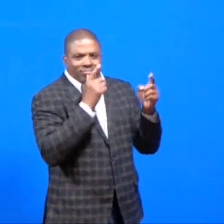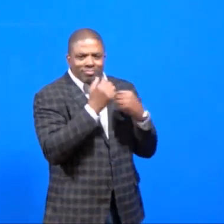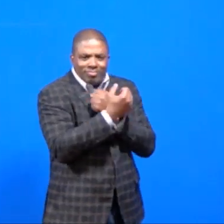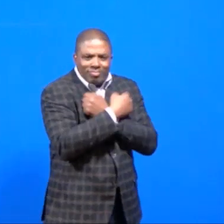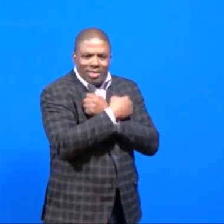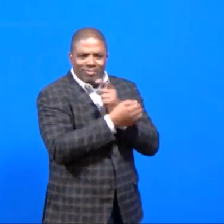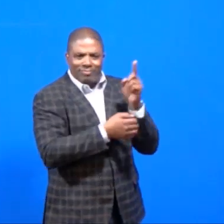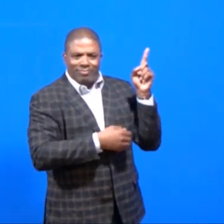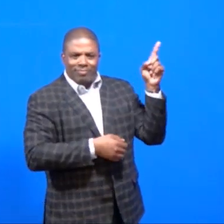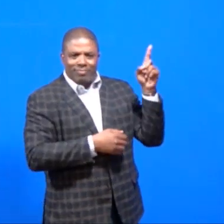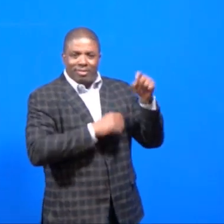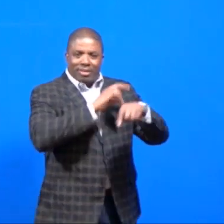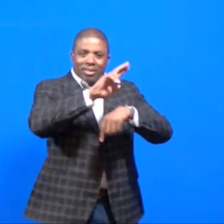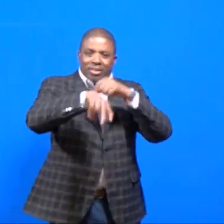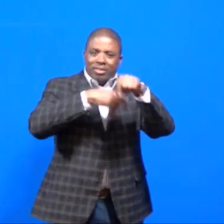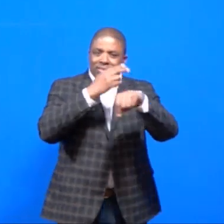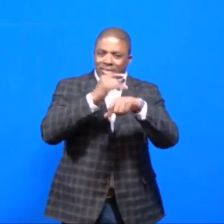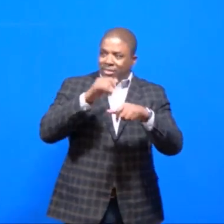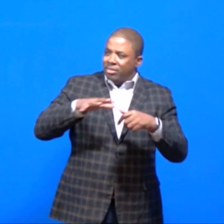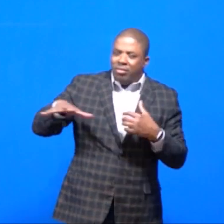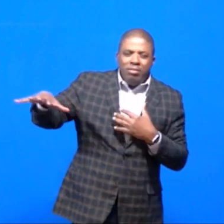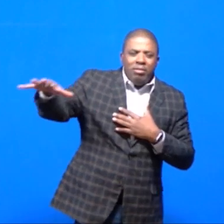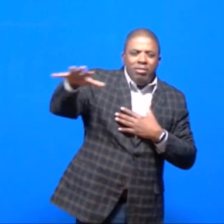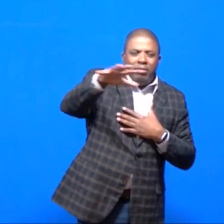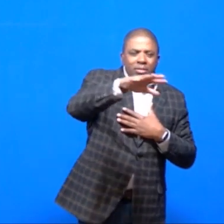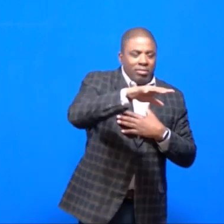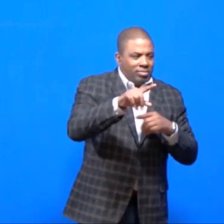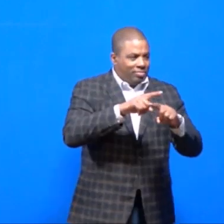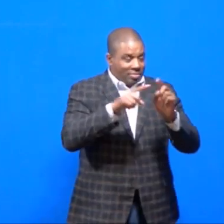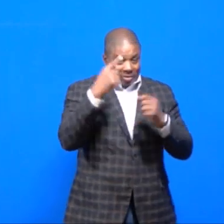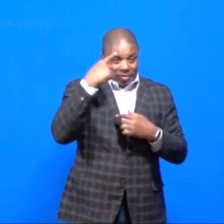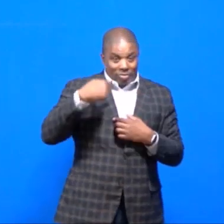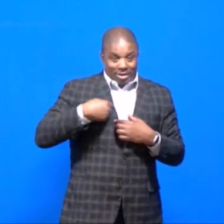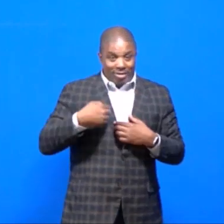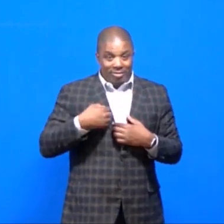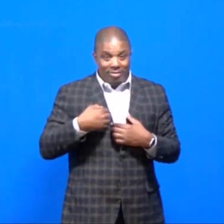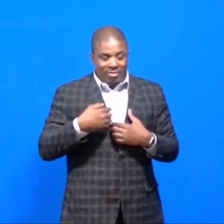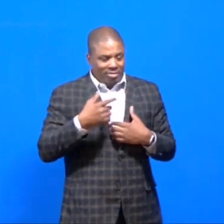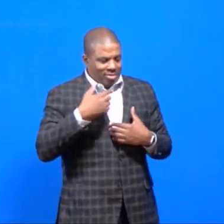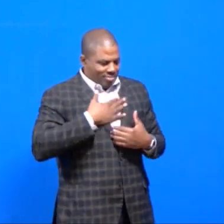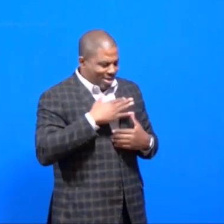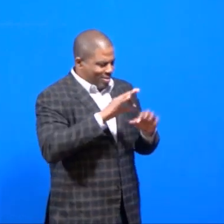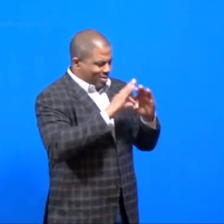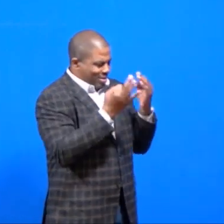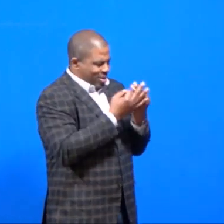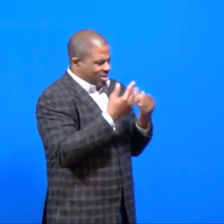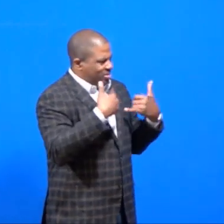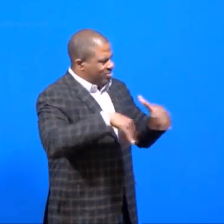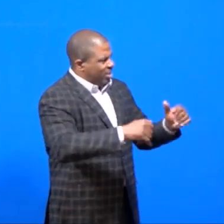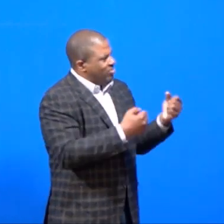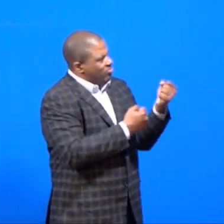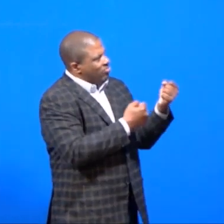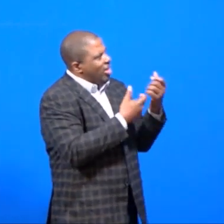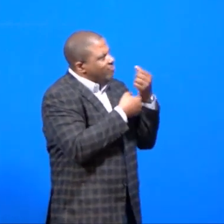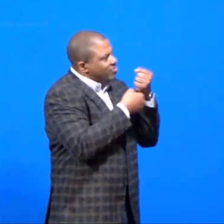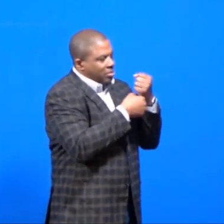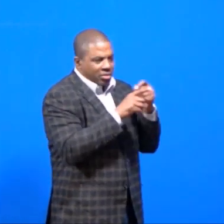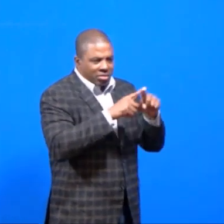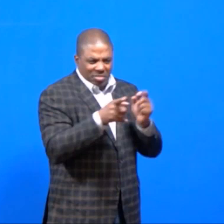Choose today whom you will serve, the Lord or the gods of the different nations. But as for me and